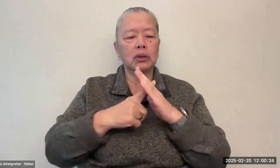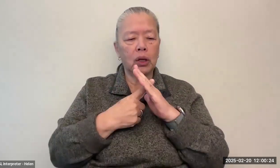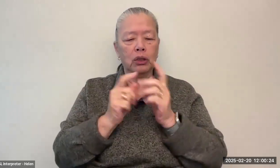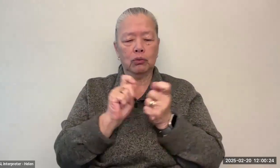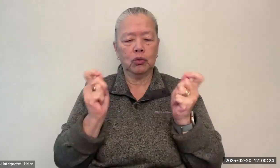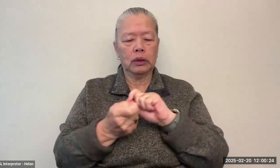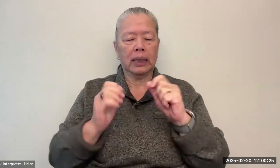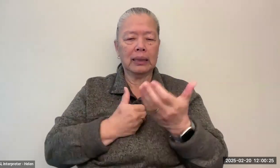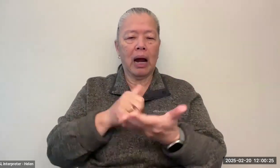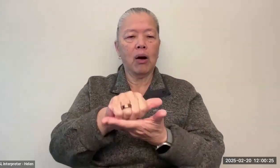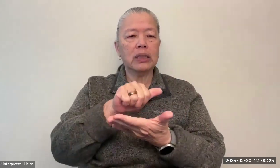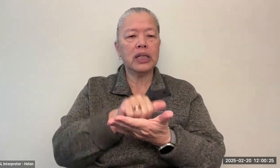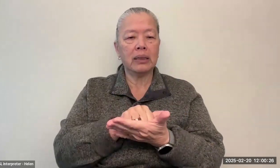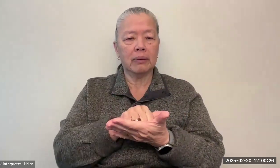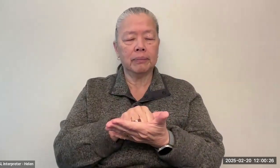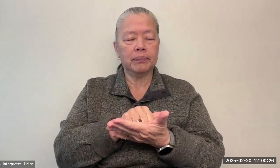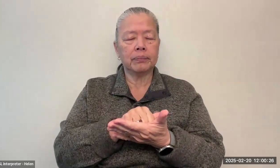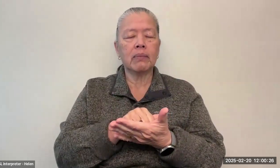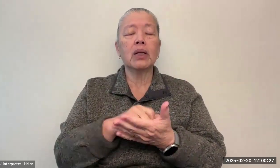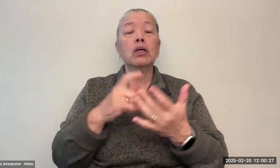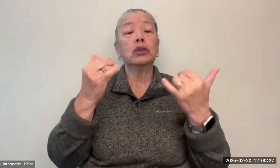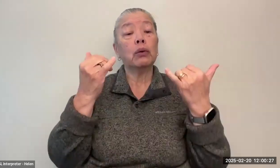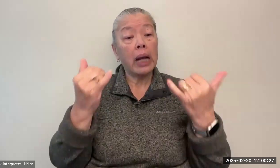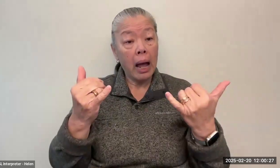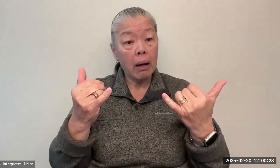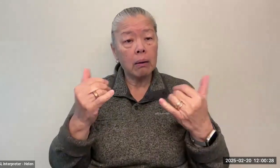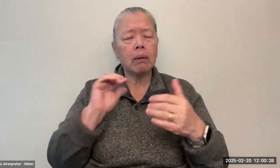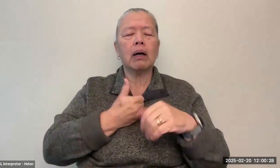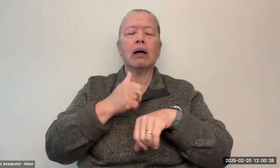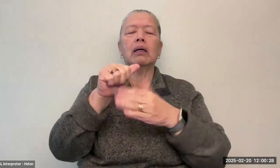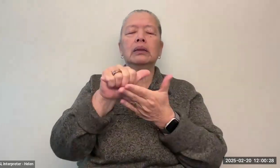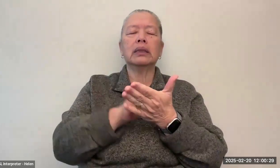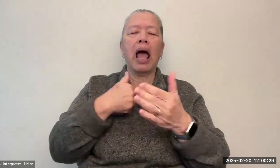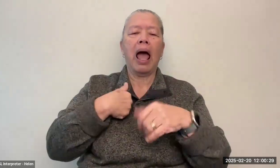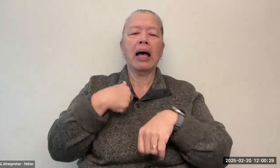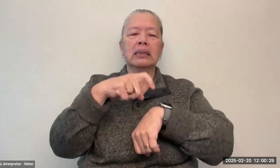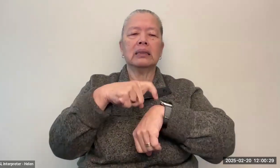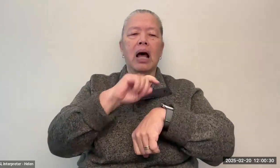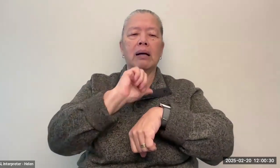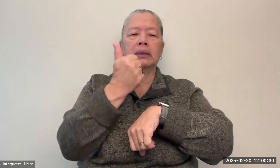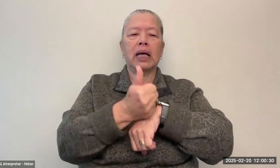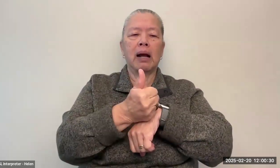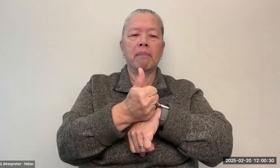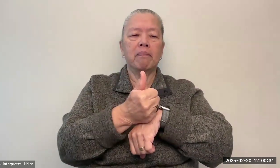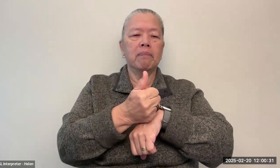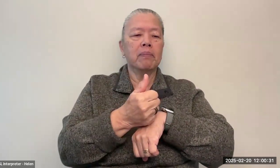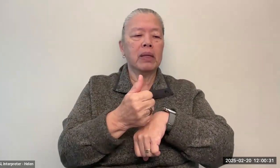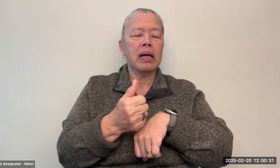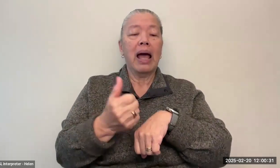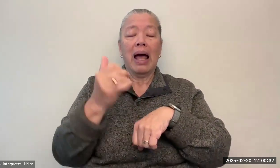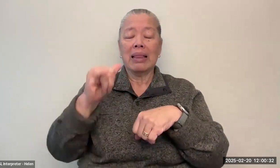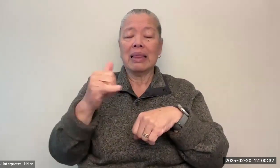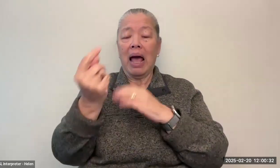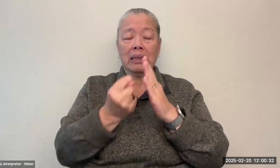agenda so that there now is a time on our agenda when the US bishops meet, our